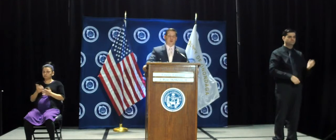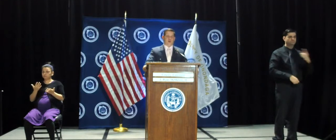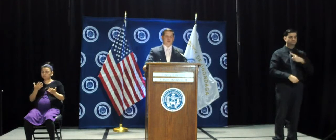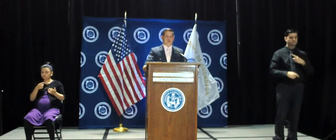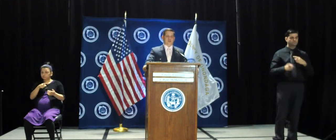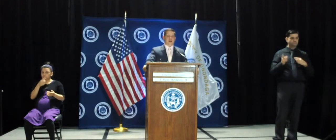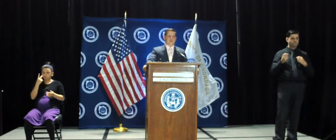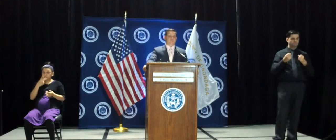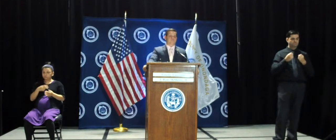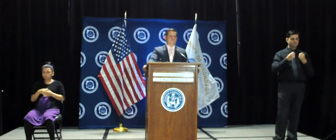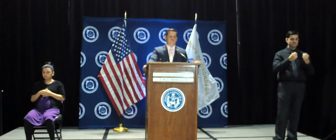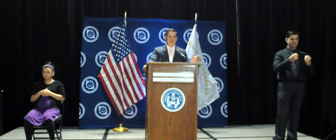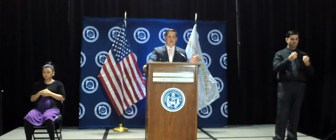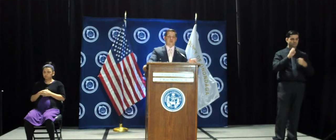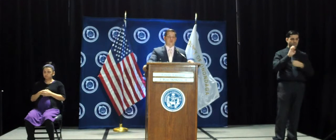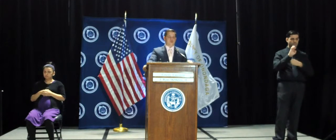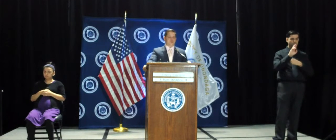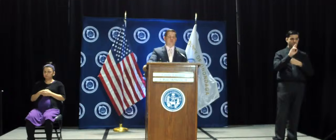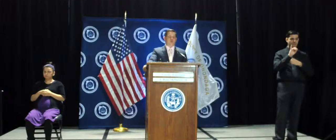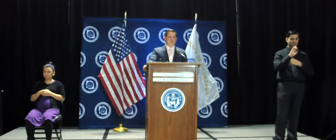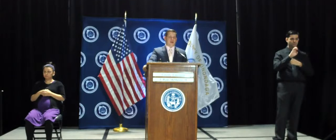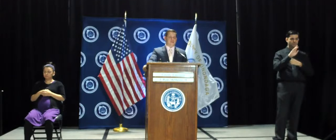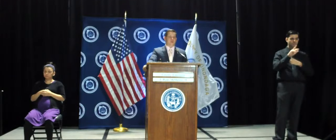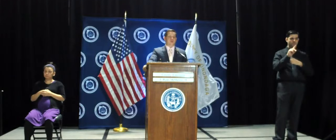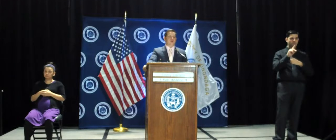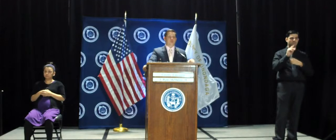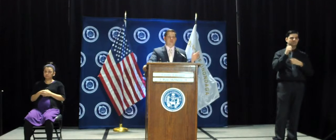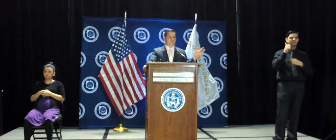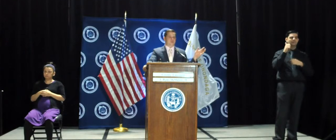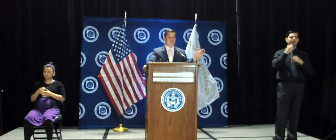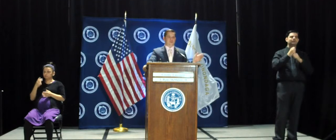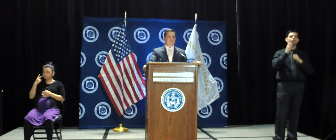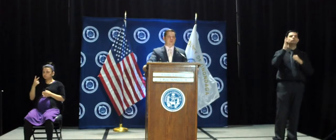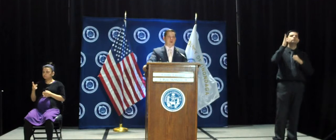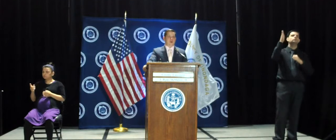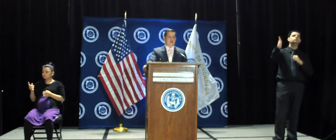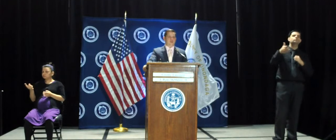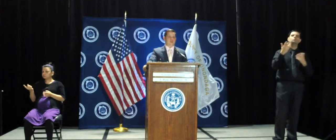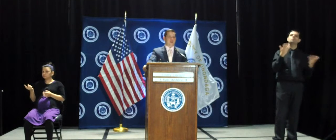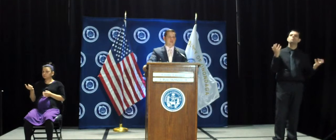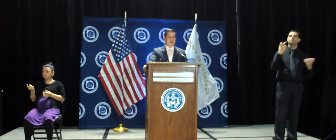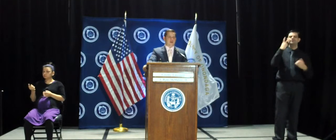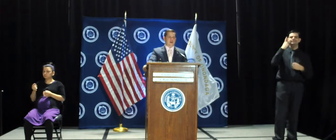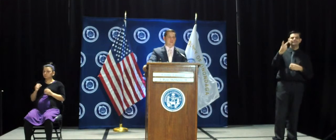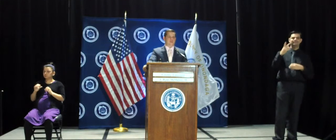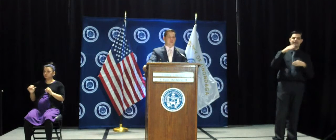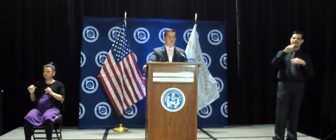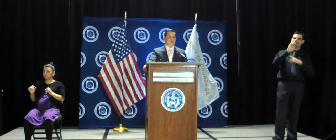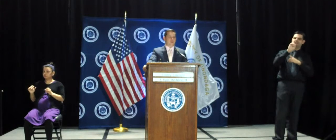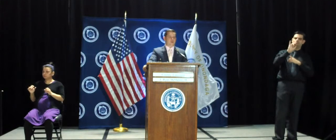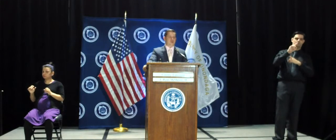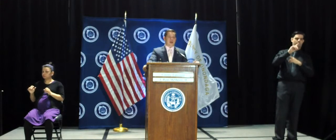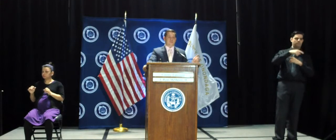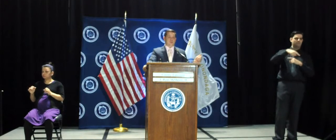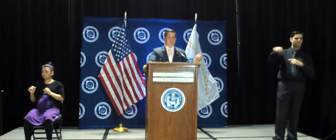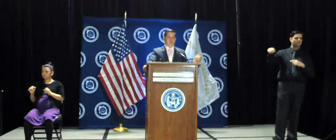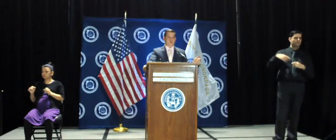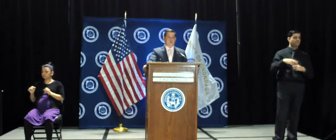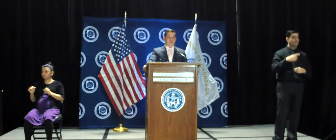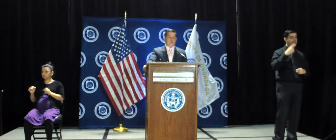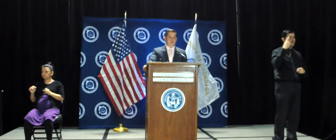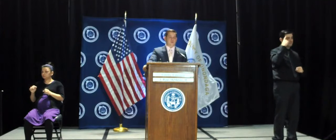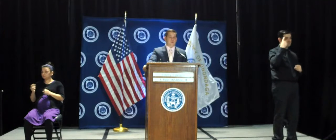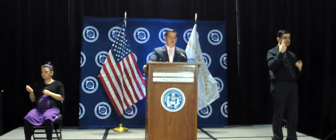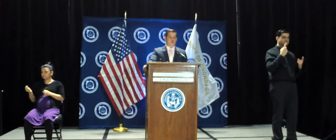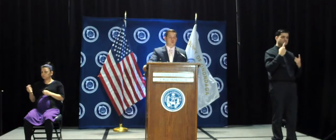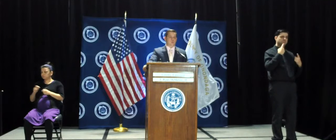it's a great question. I think we'll see a performing asset, but I think it'll be something different. And I think you'll have an economic development, jobs component to